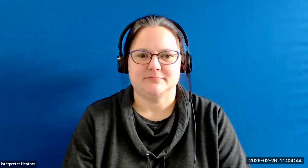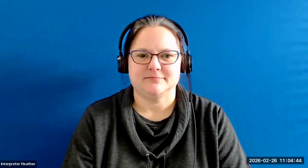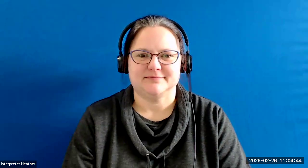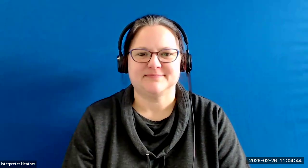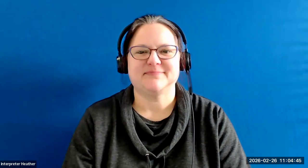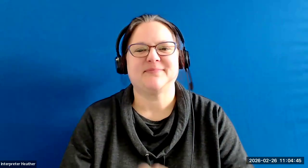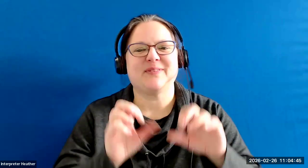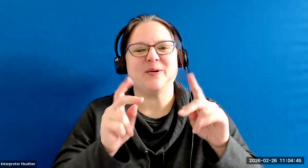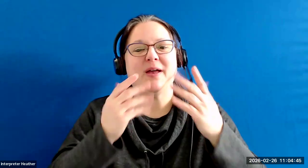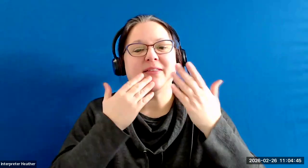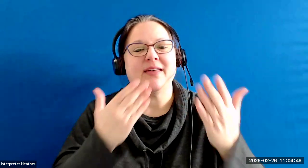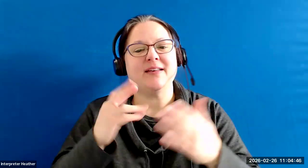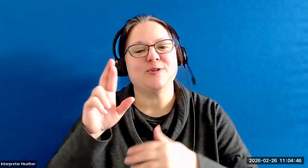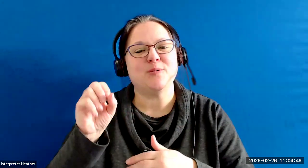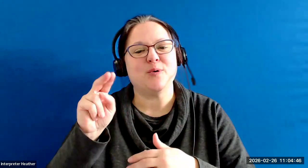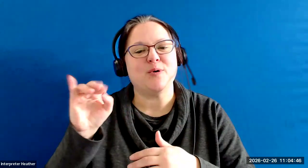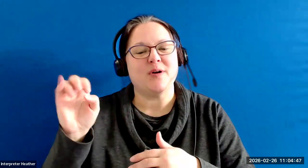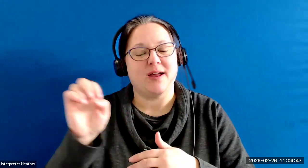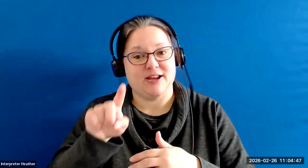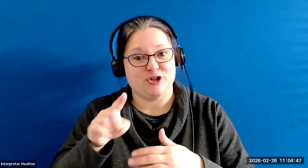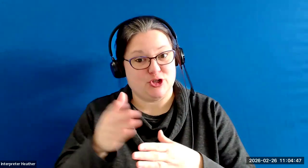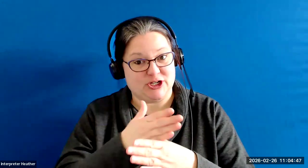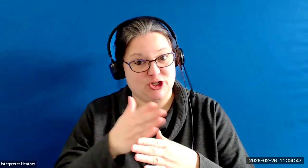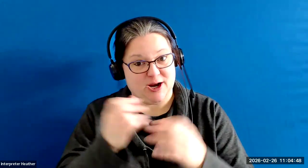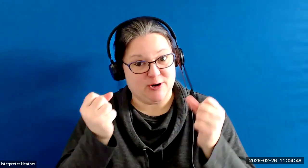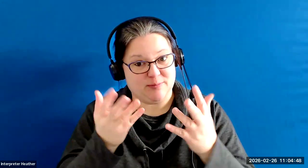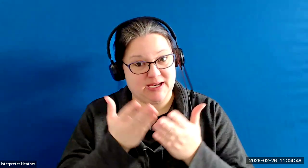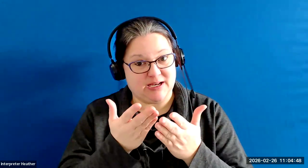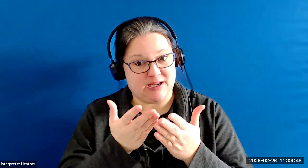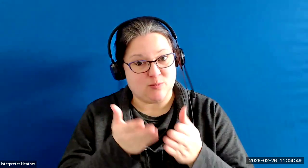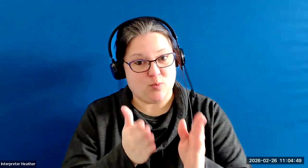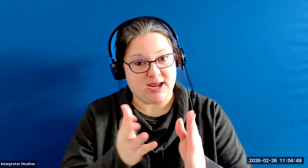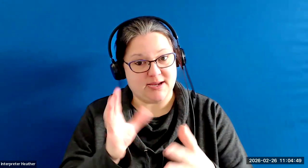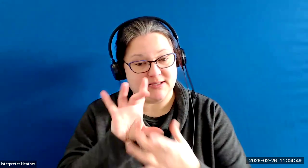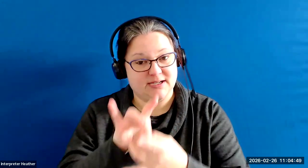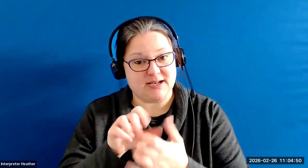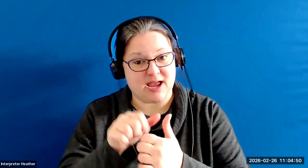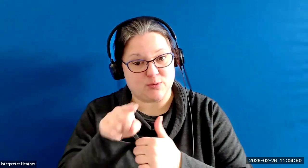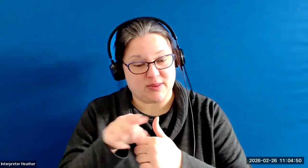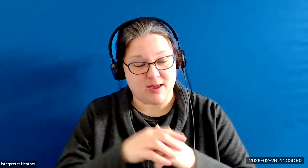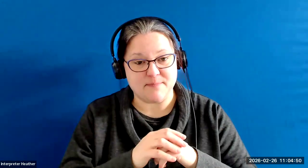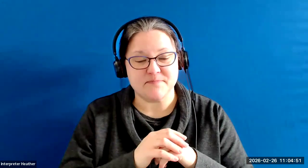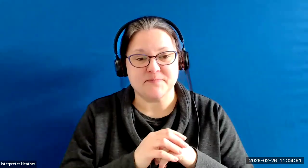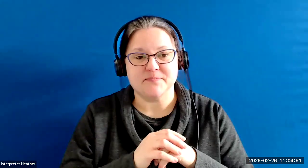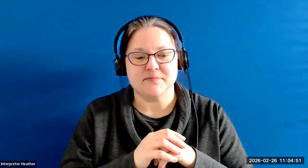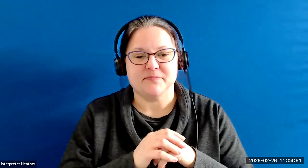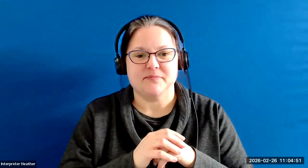of course, Ronnie shared many ways to get a hold of them and connect. As